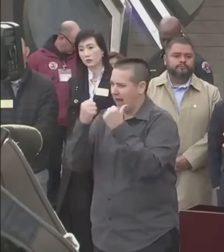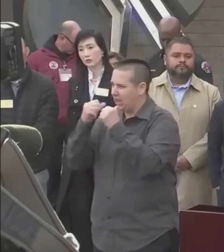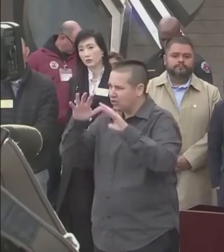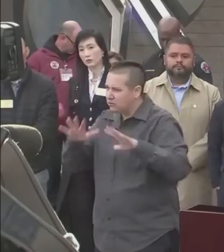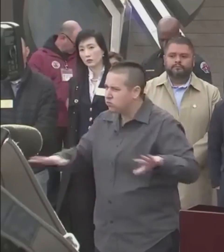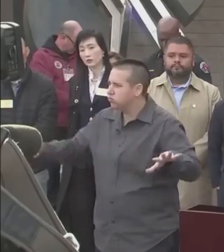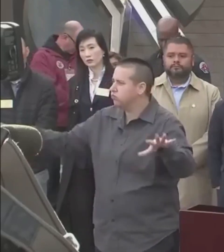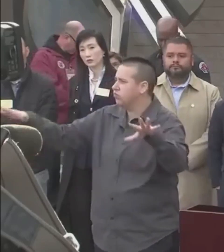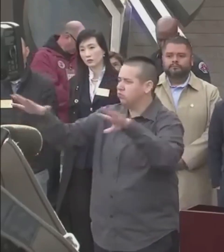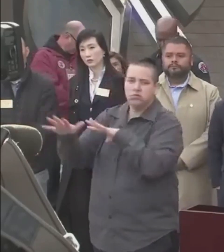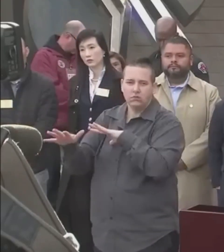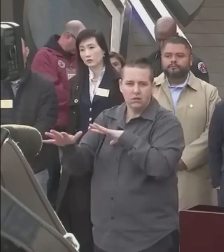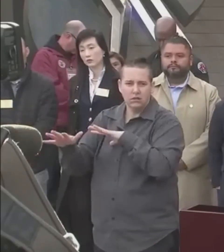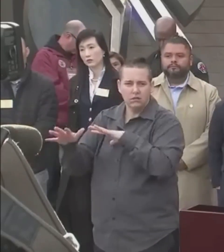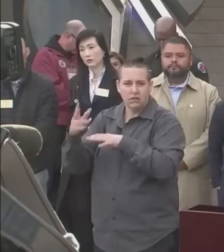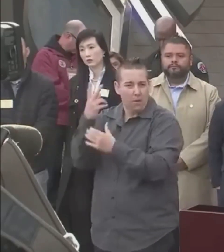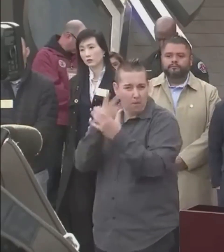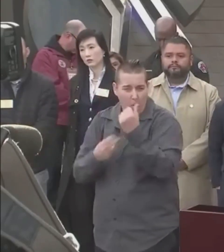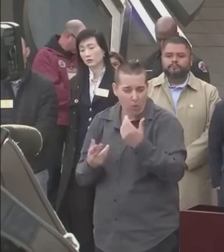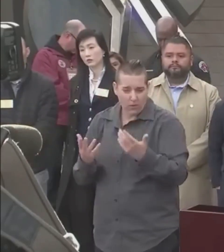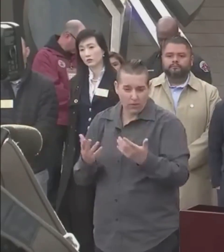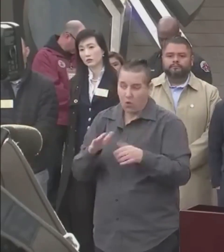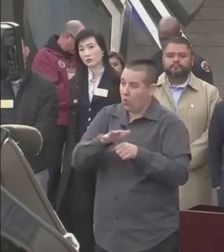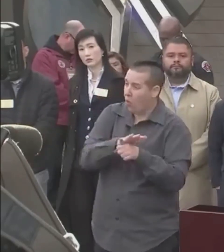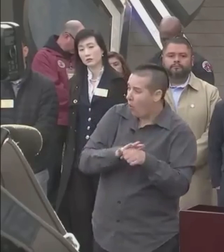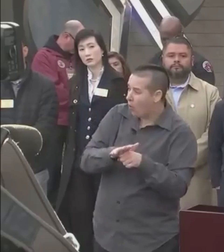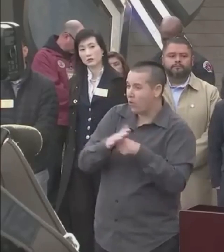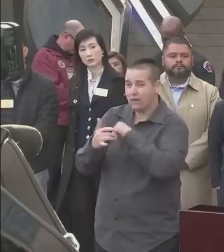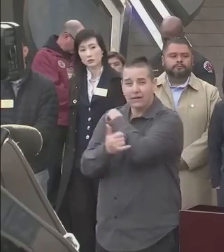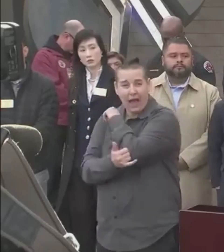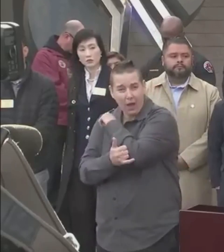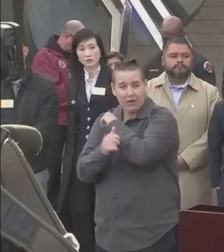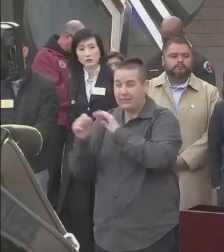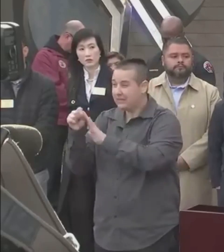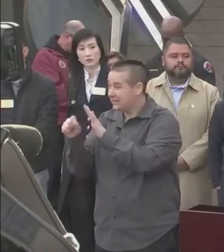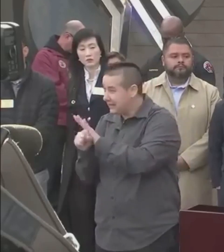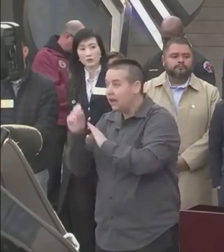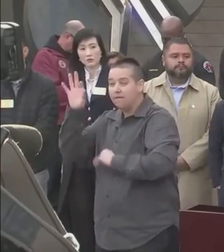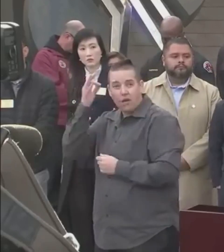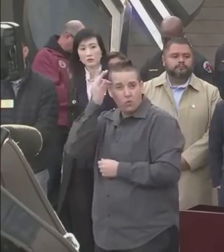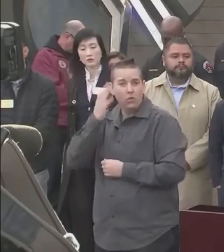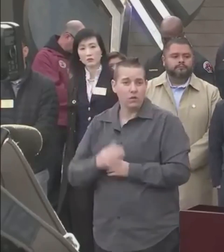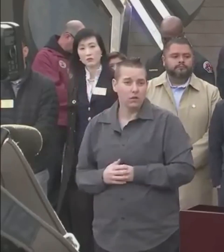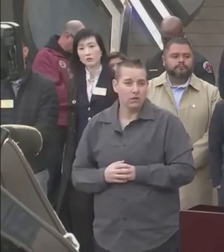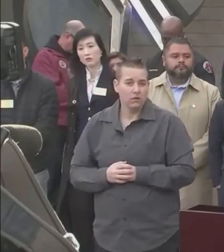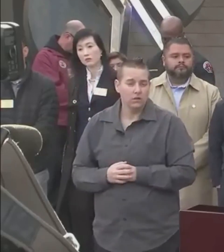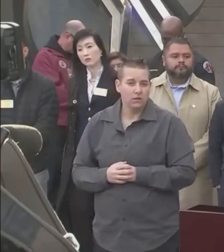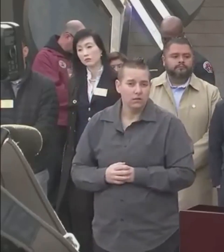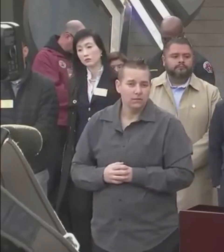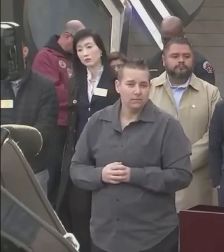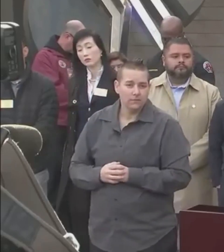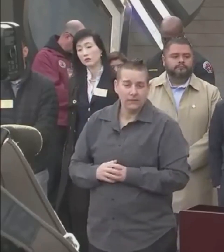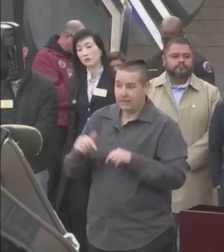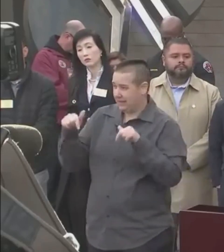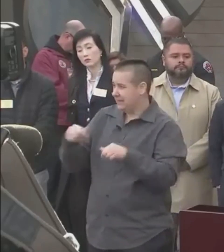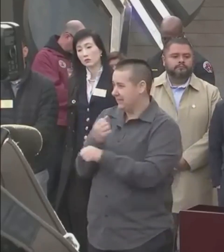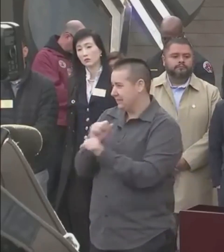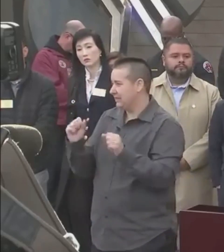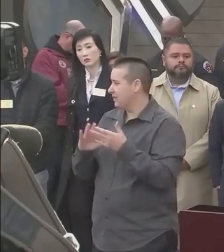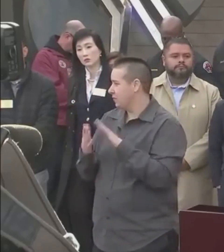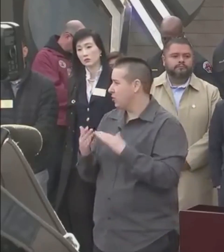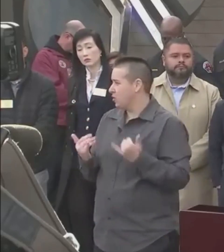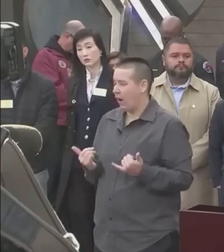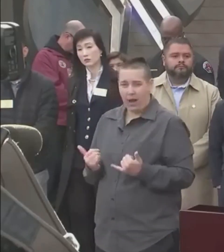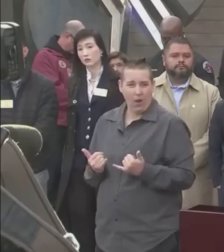any place it is found. State Senator Bounce Archuleta, D. Pico Rivera, our most profound sympathies go out to our neighbors in